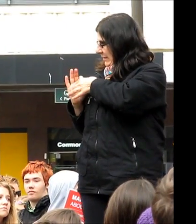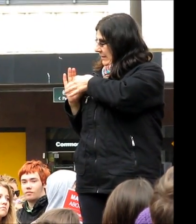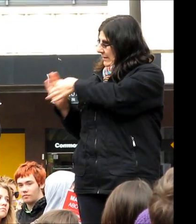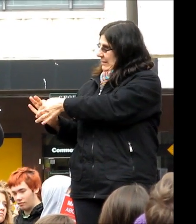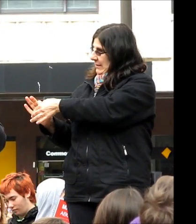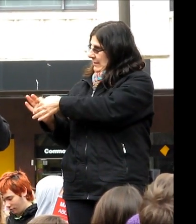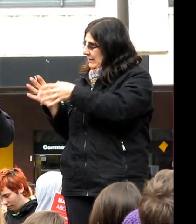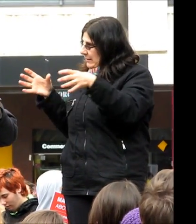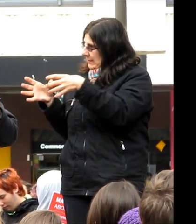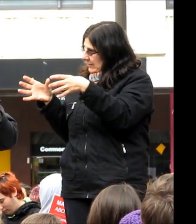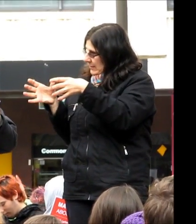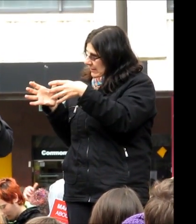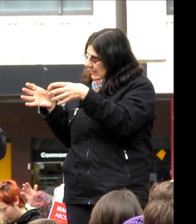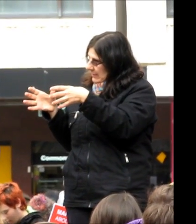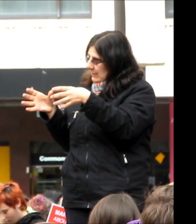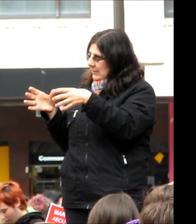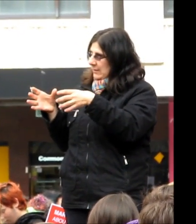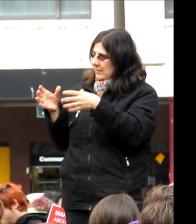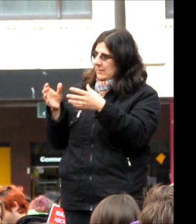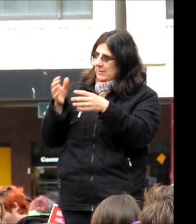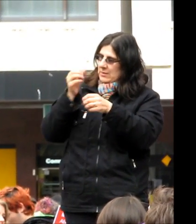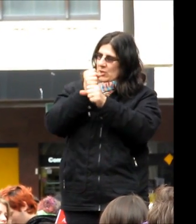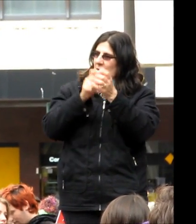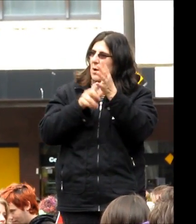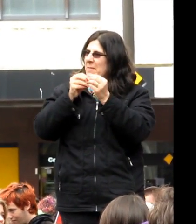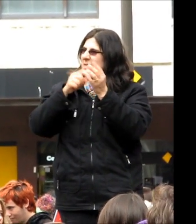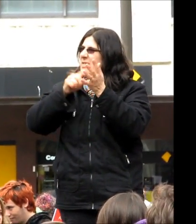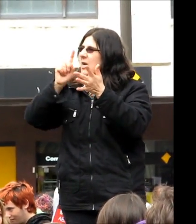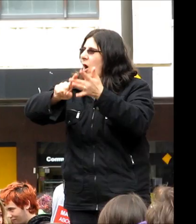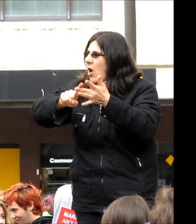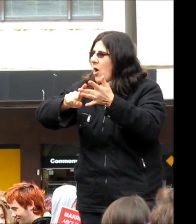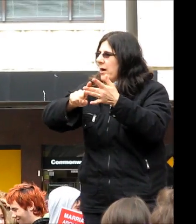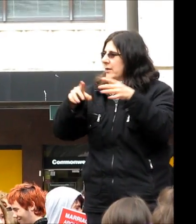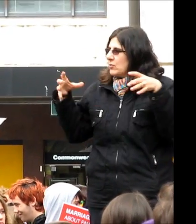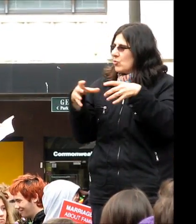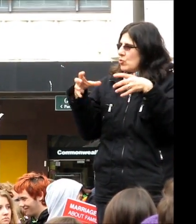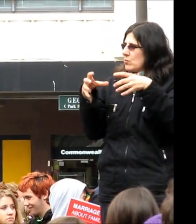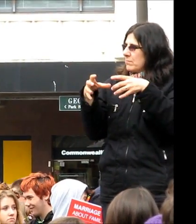need to connect more as a community nationally and internationally.